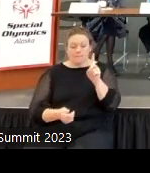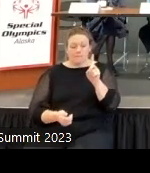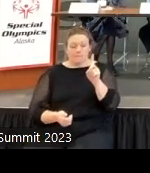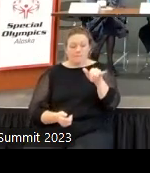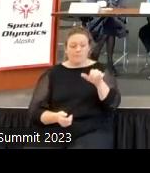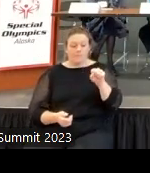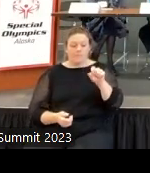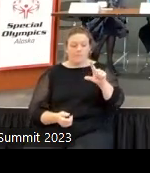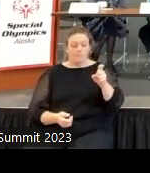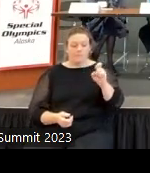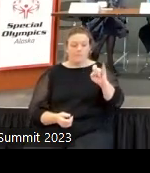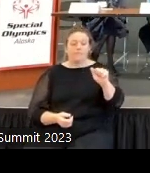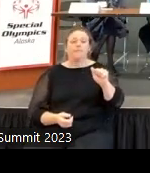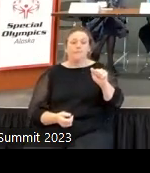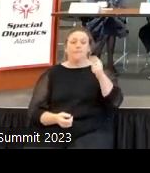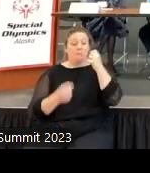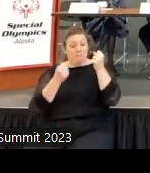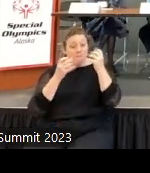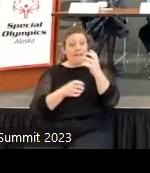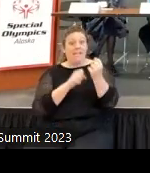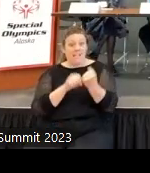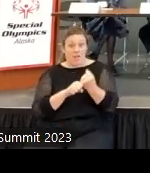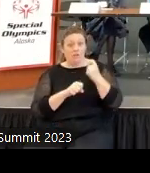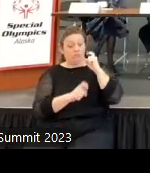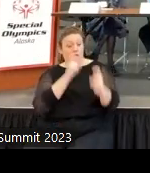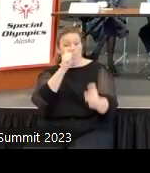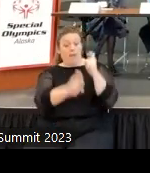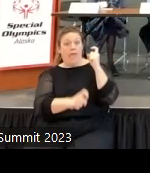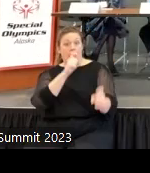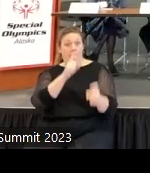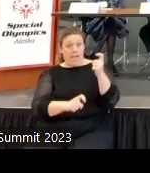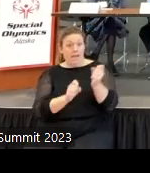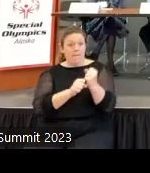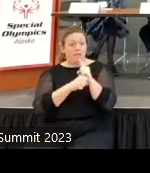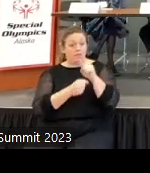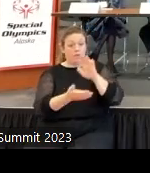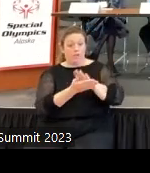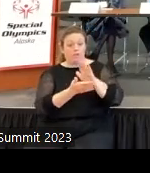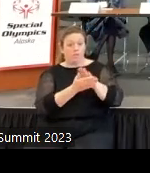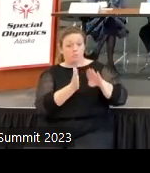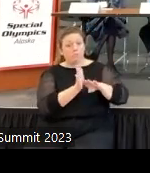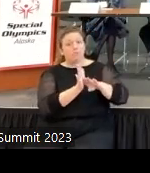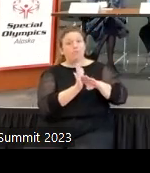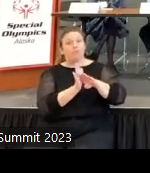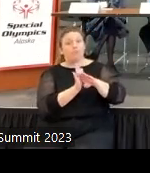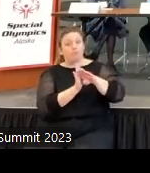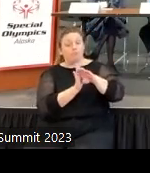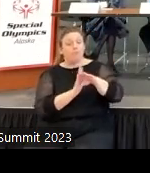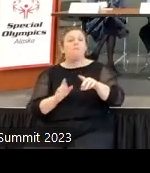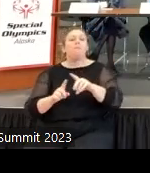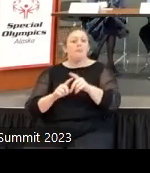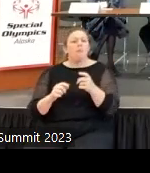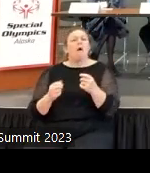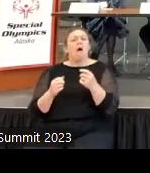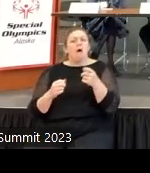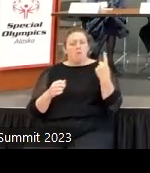interested in making sure that school was successful. But over the years, as things have moved on, we've changed that portfolio. And